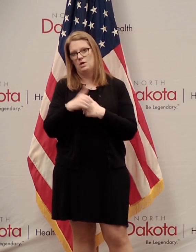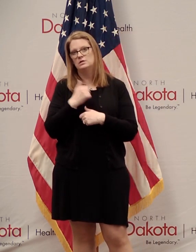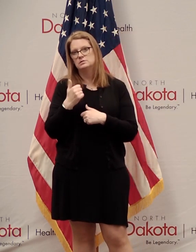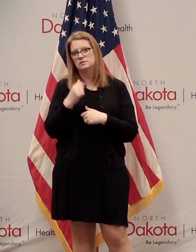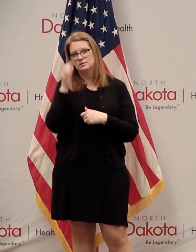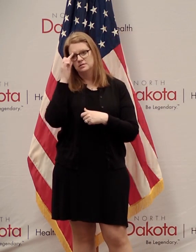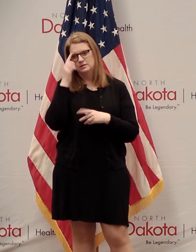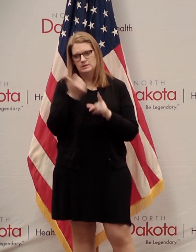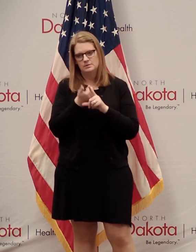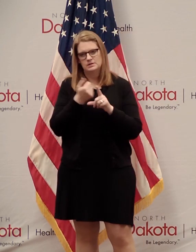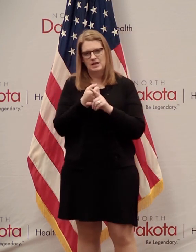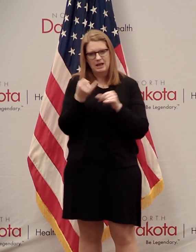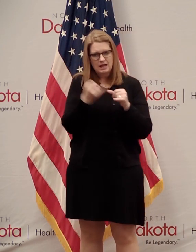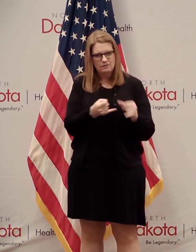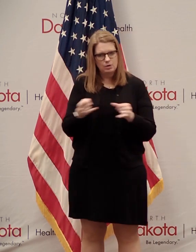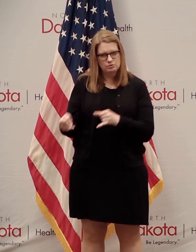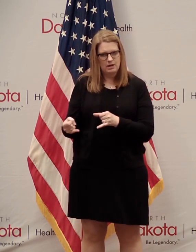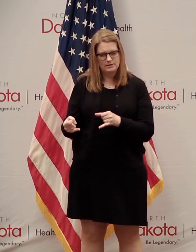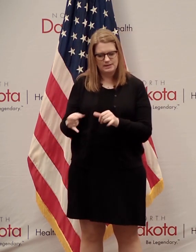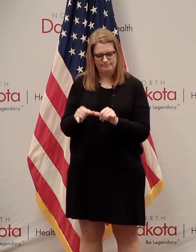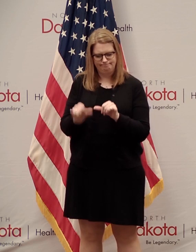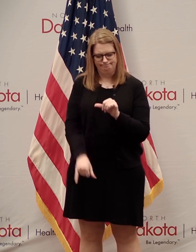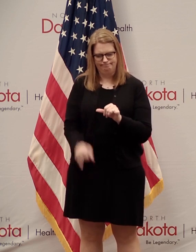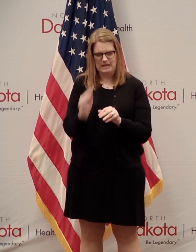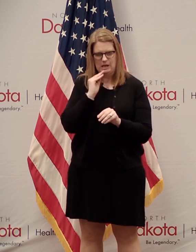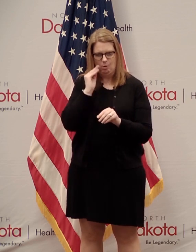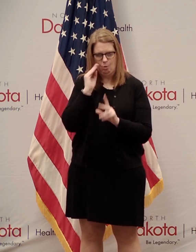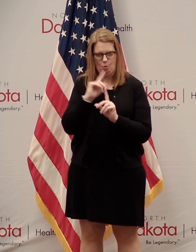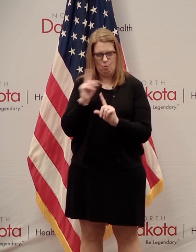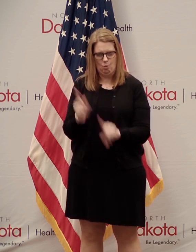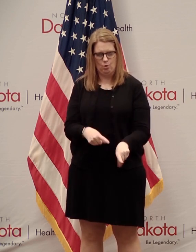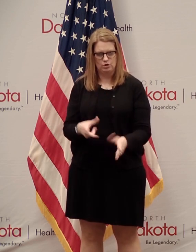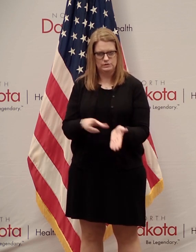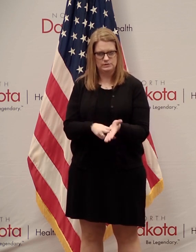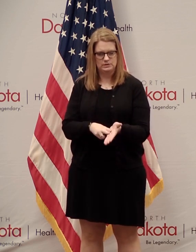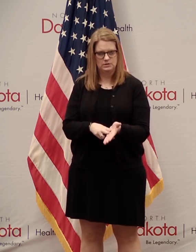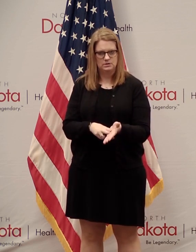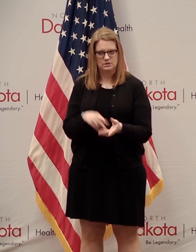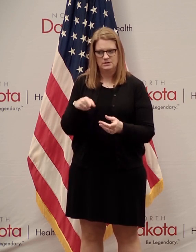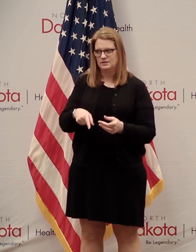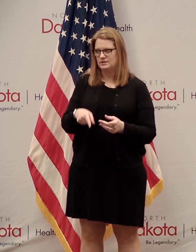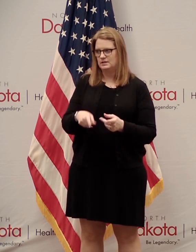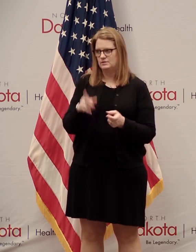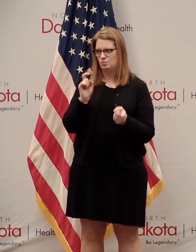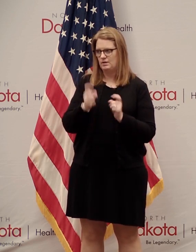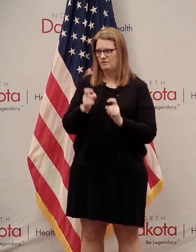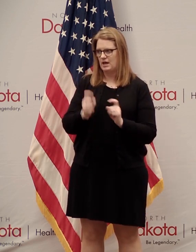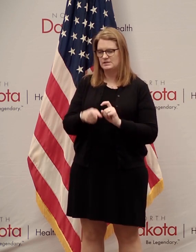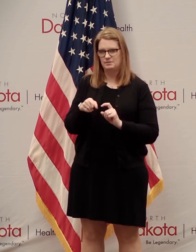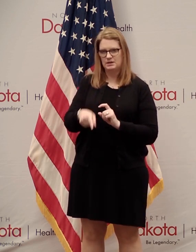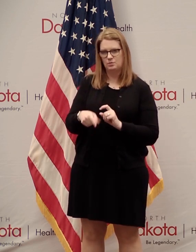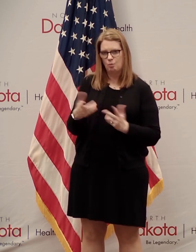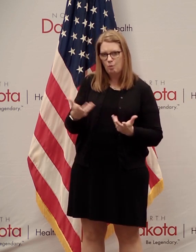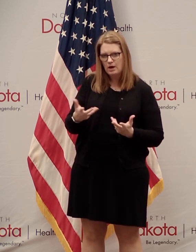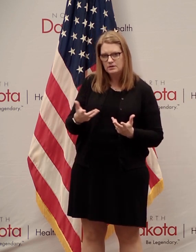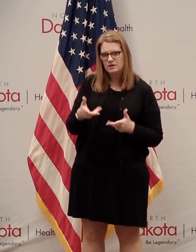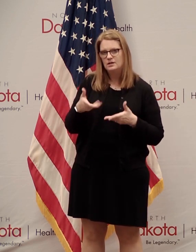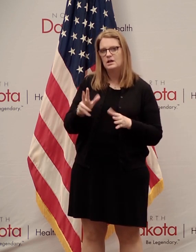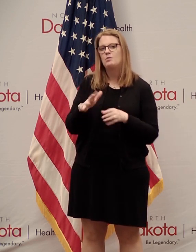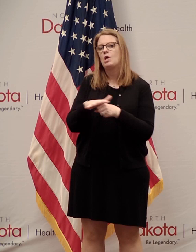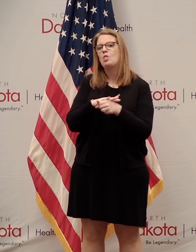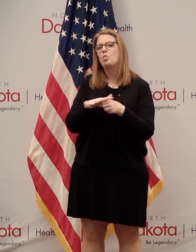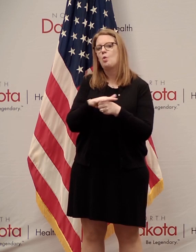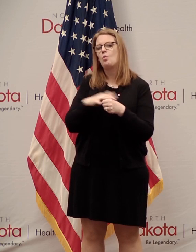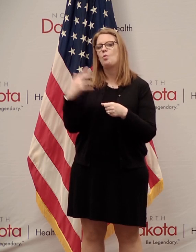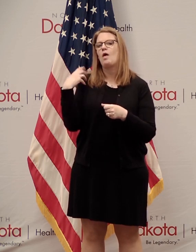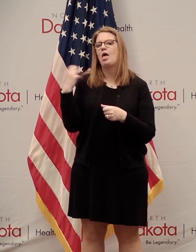individualized confinement orders. And what we're driving with this revisement here is allowing local health officers